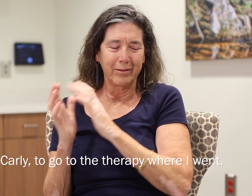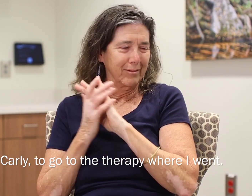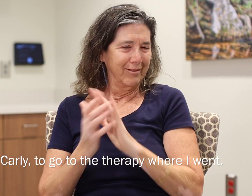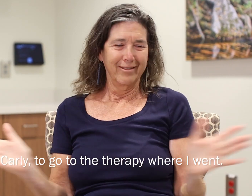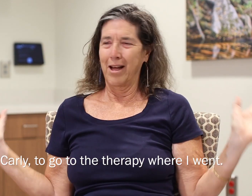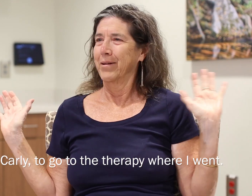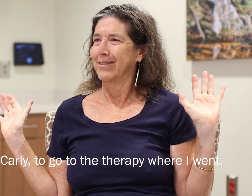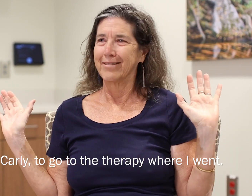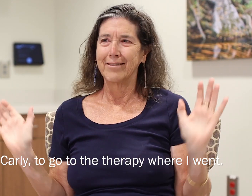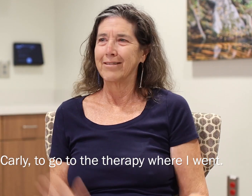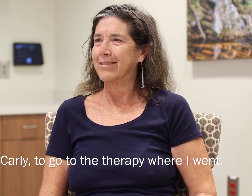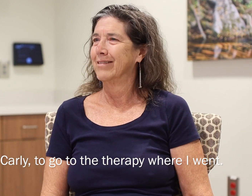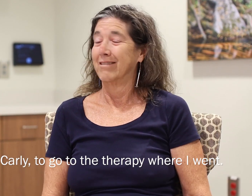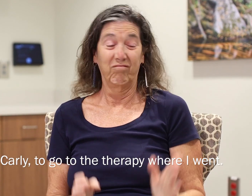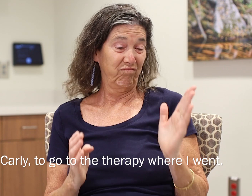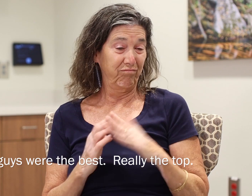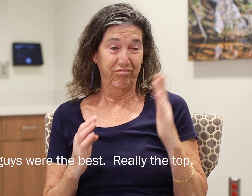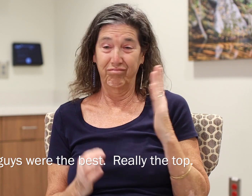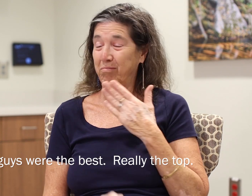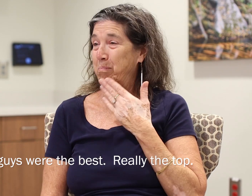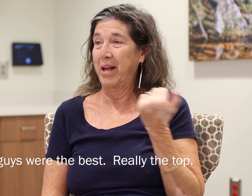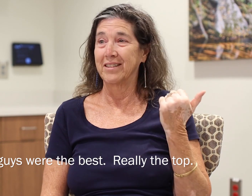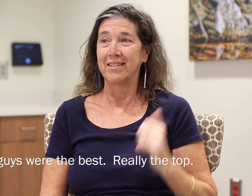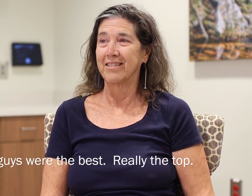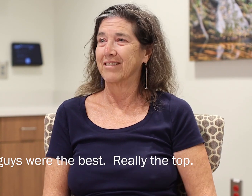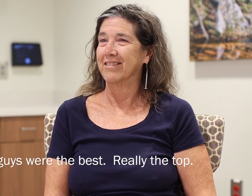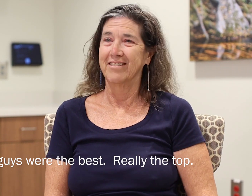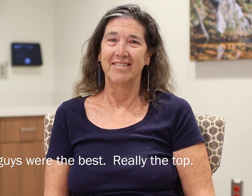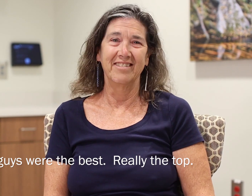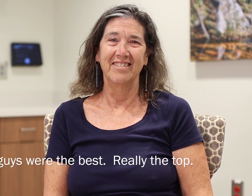to go to the therapy where I went. You guys were the best, really the top.